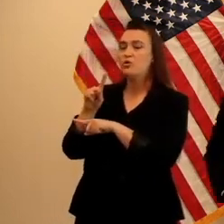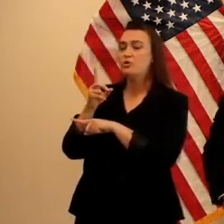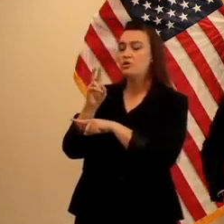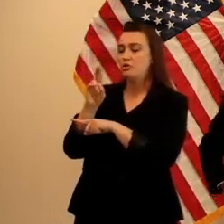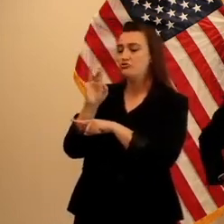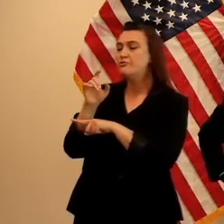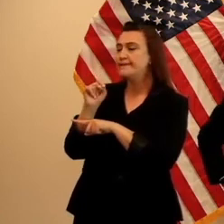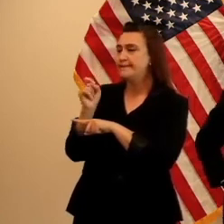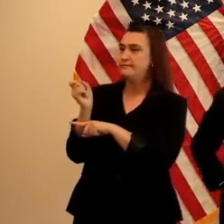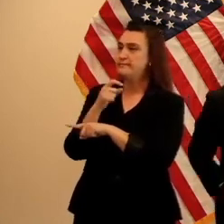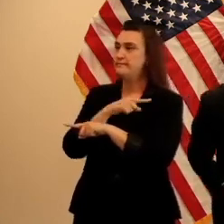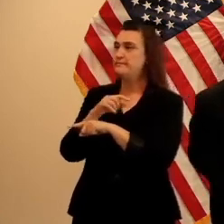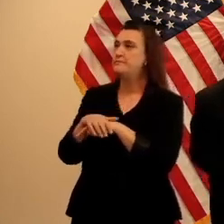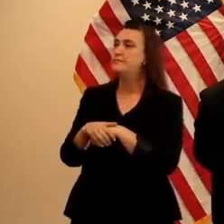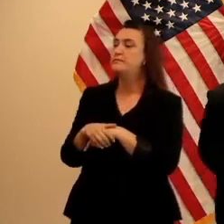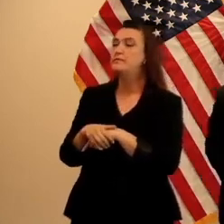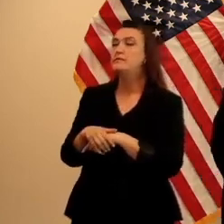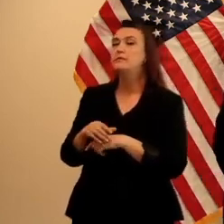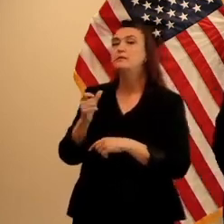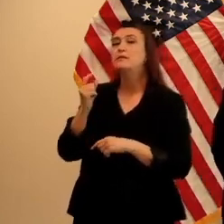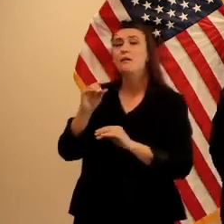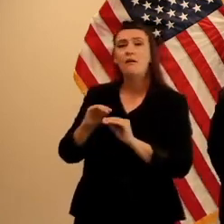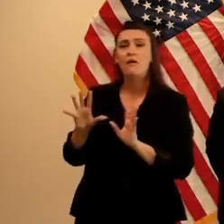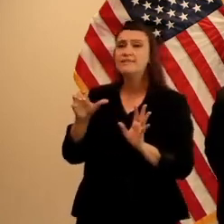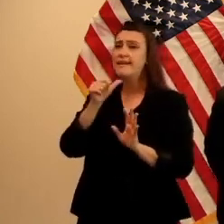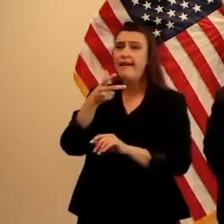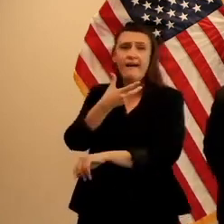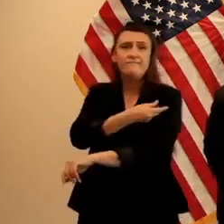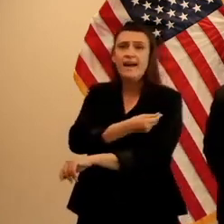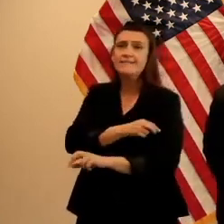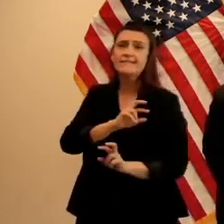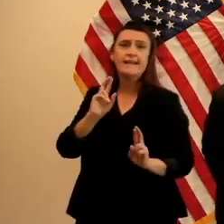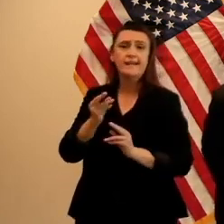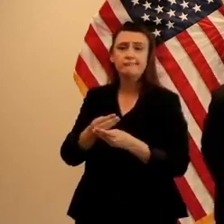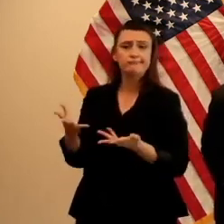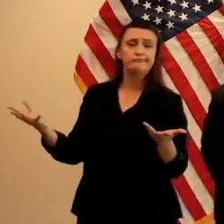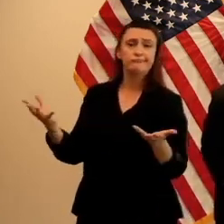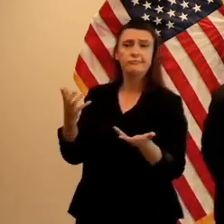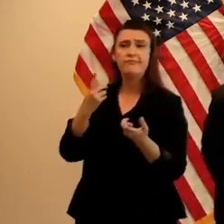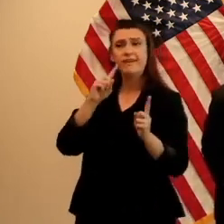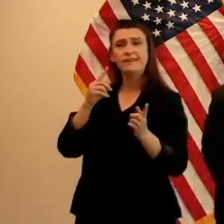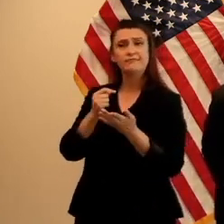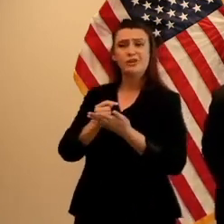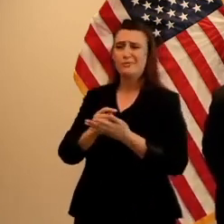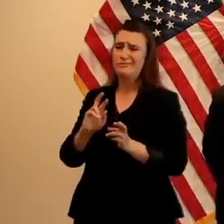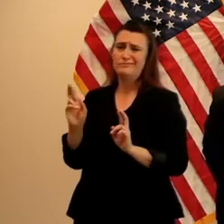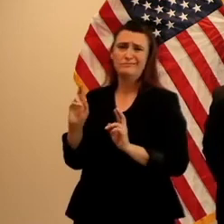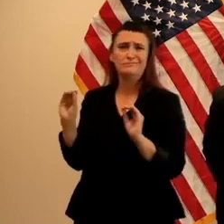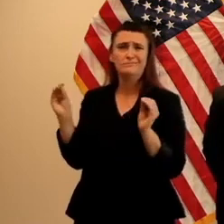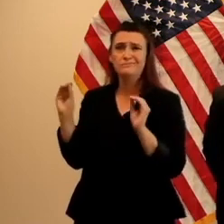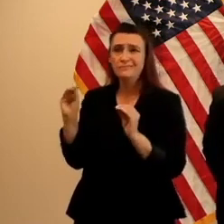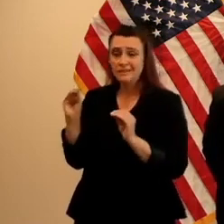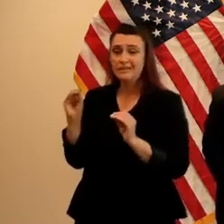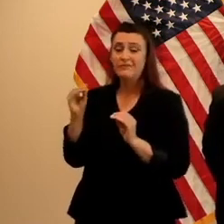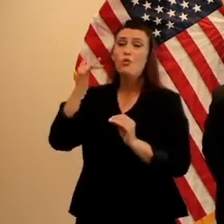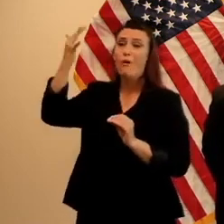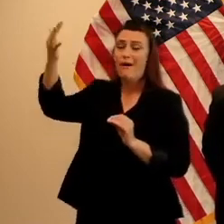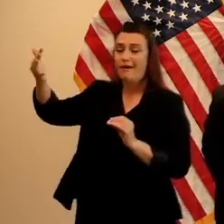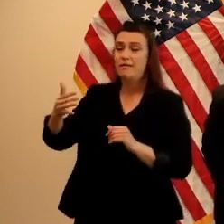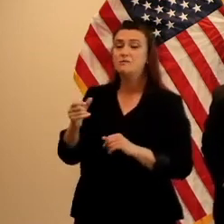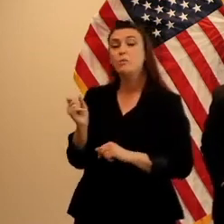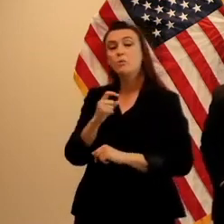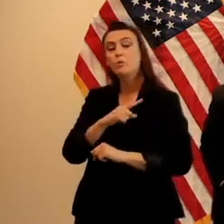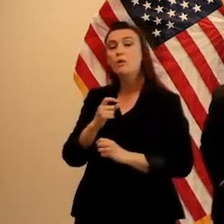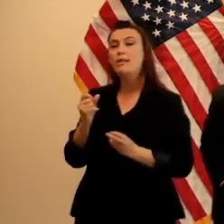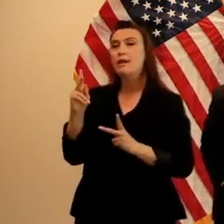Crist. Obviously, there's not going to be a vaccine or effective treatment for quite some time. I just wanted to get your